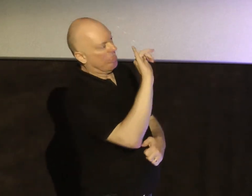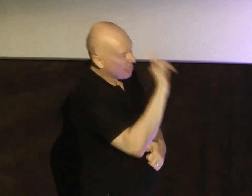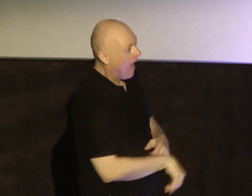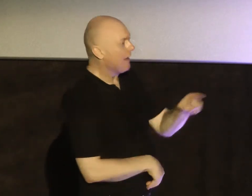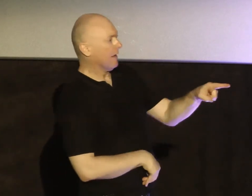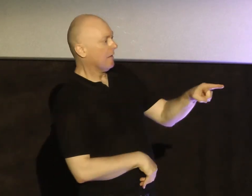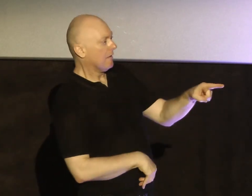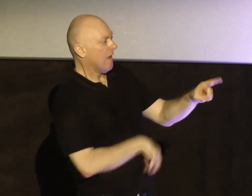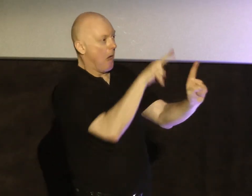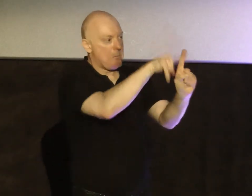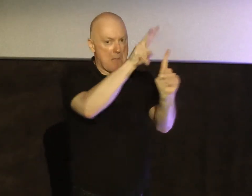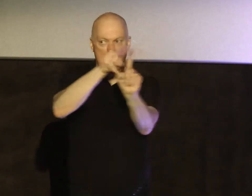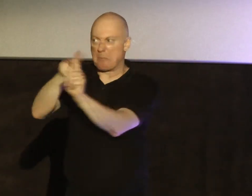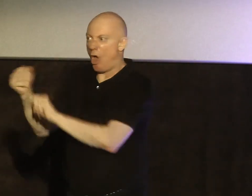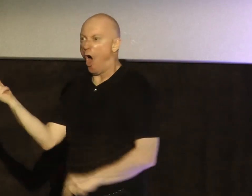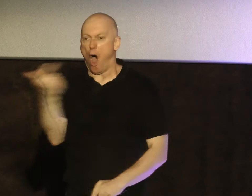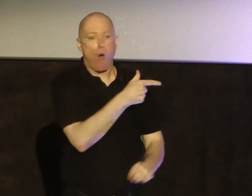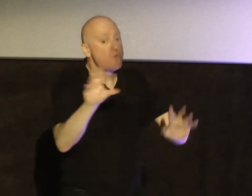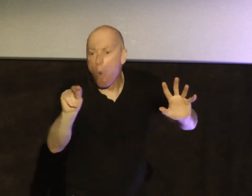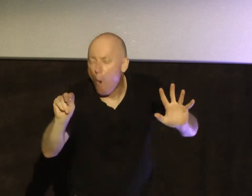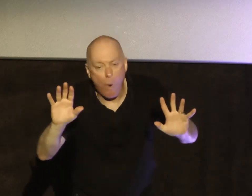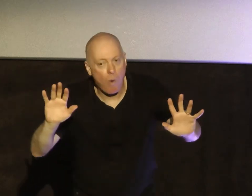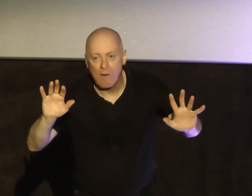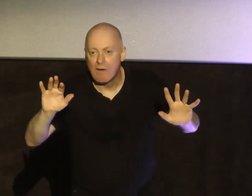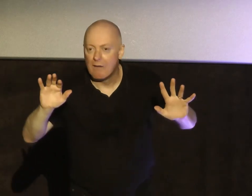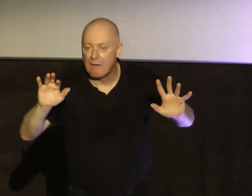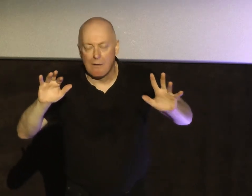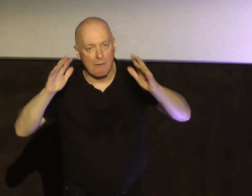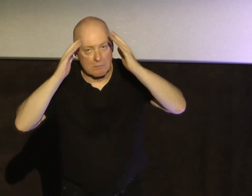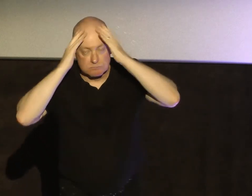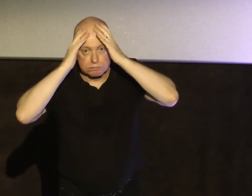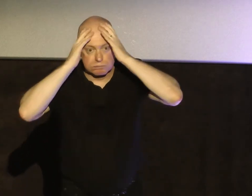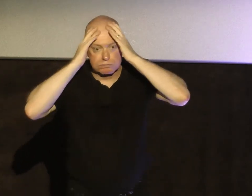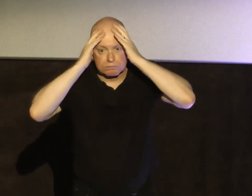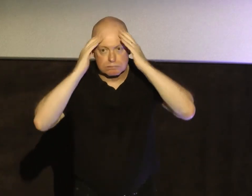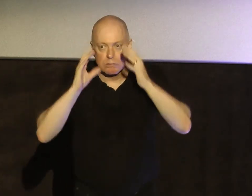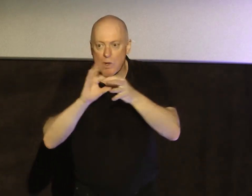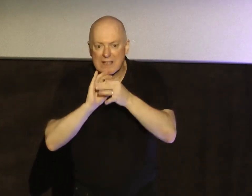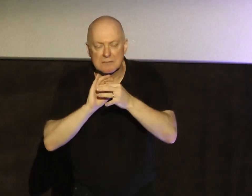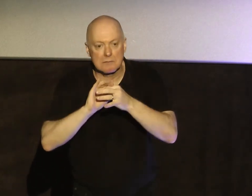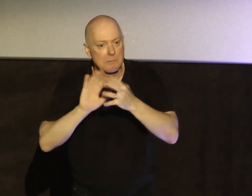people to all people. This is how relationships get super complicated and messy.